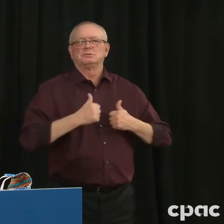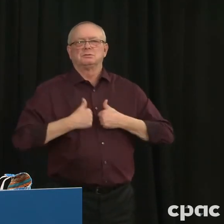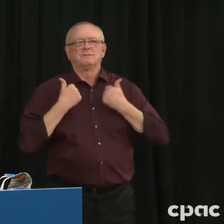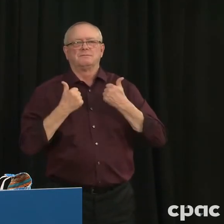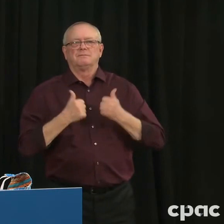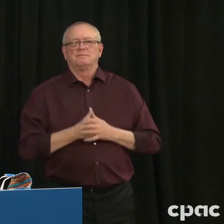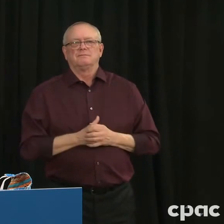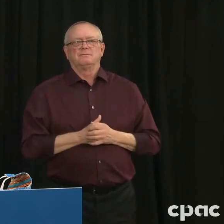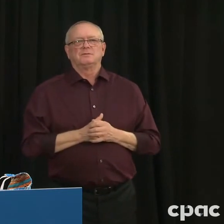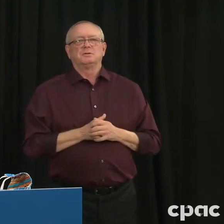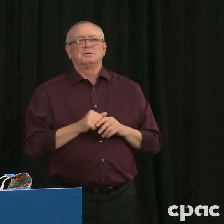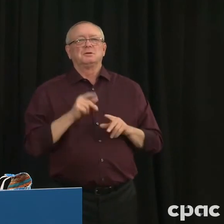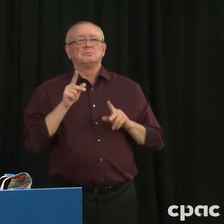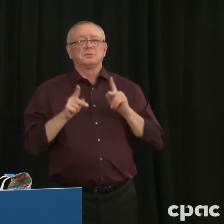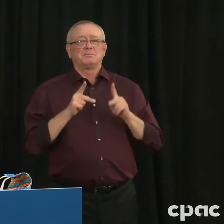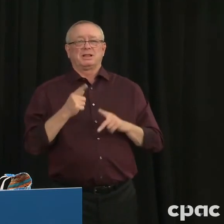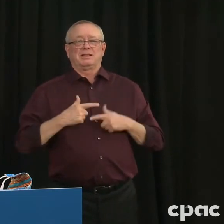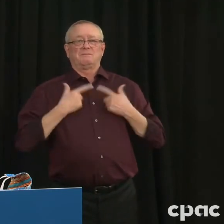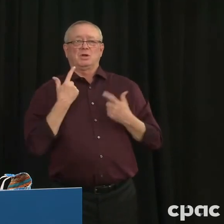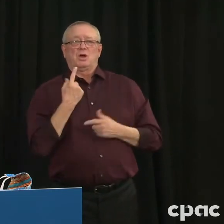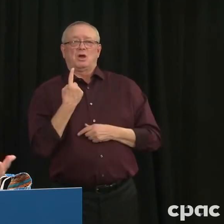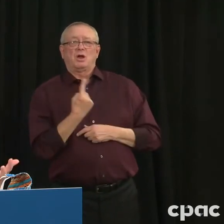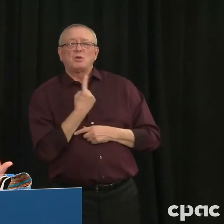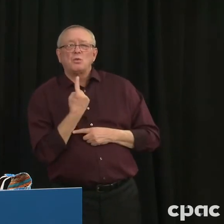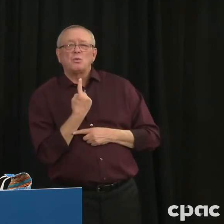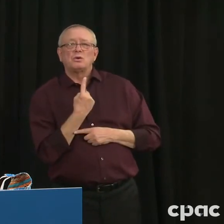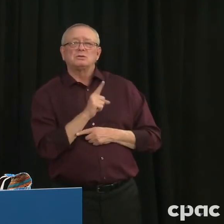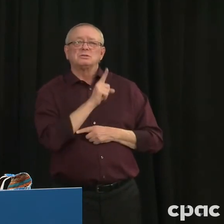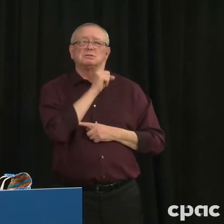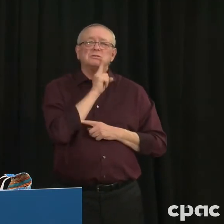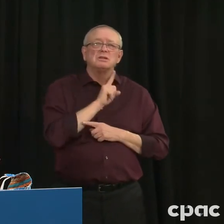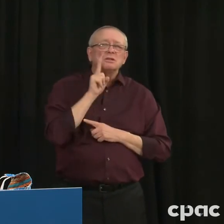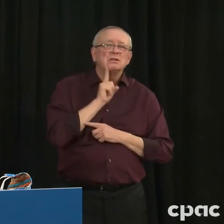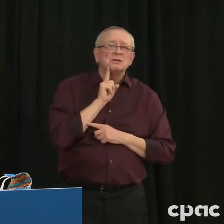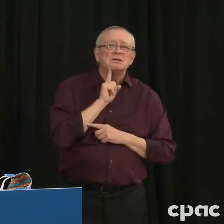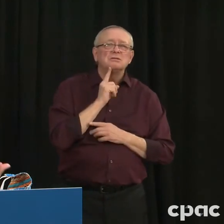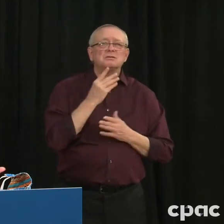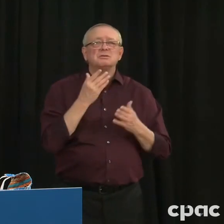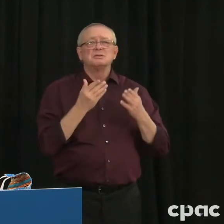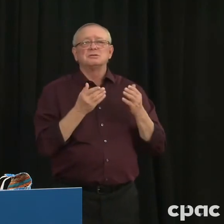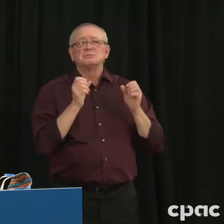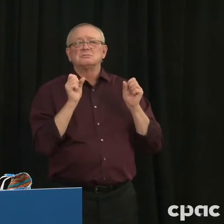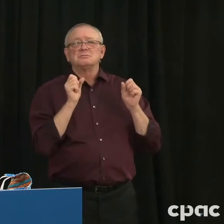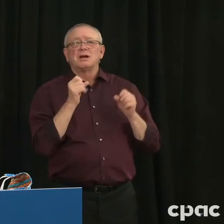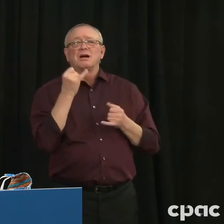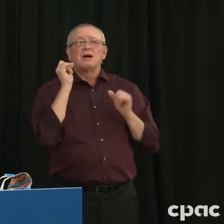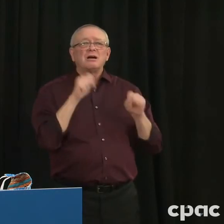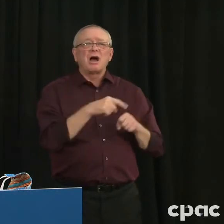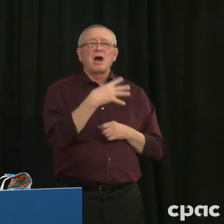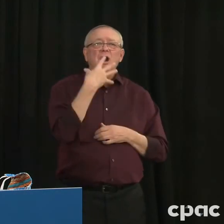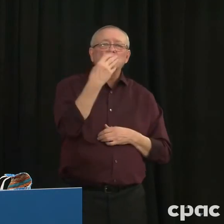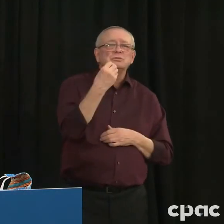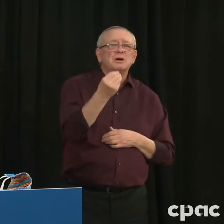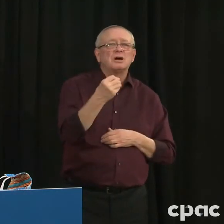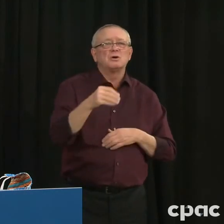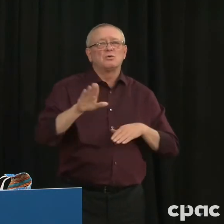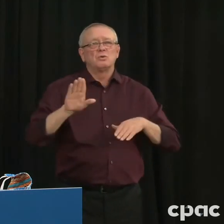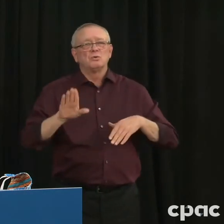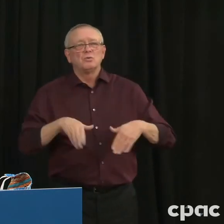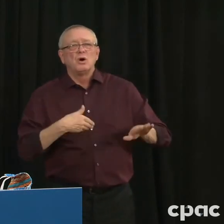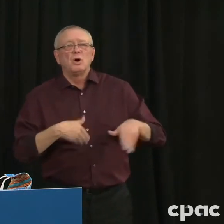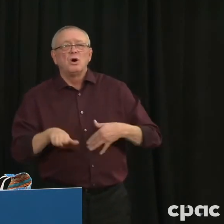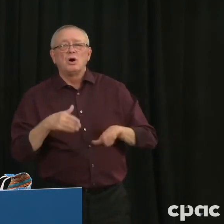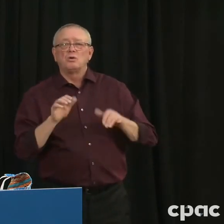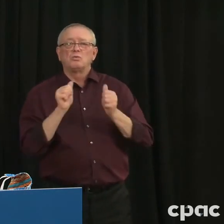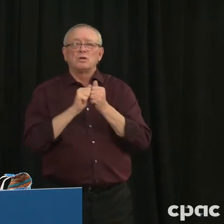going to perhaps an outdoor location, so going for a walk with someone, and I know the weather is not great right now,